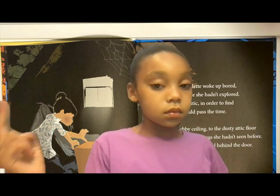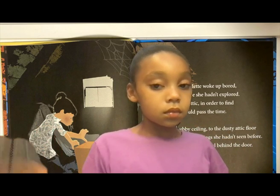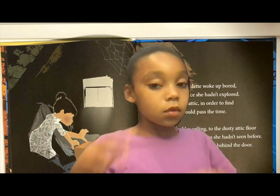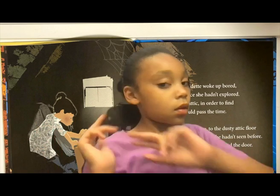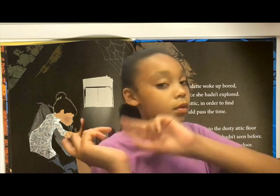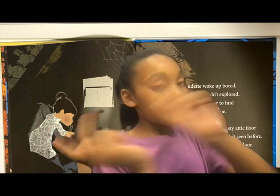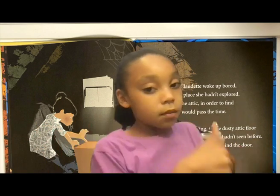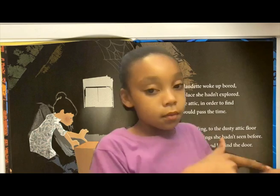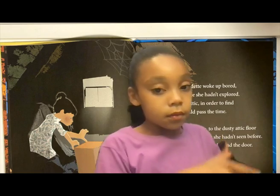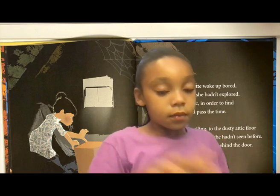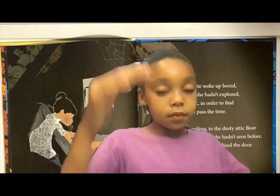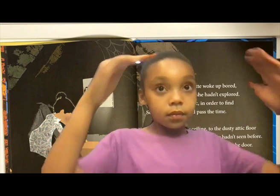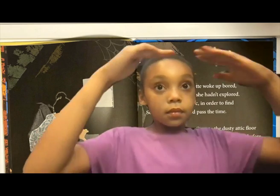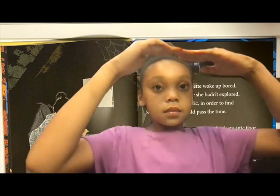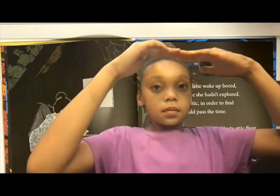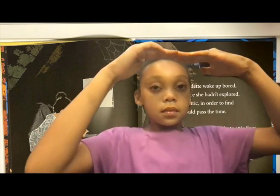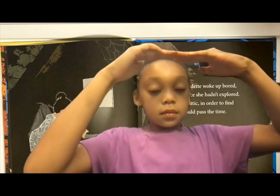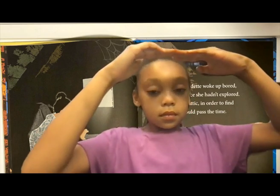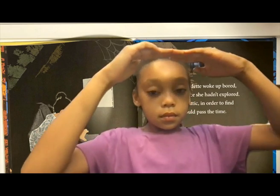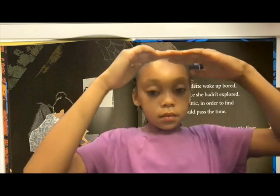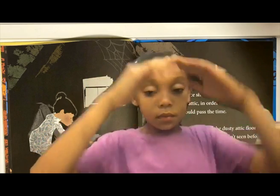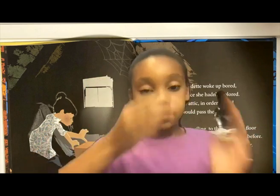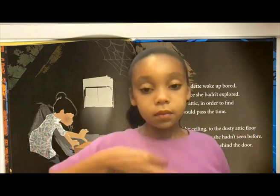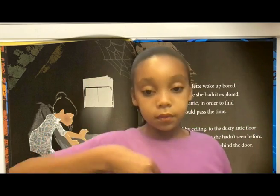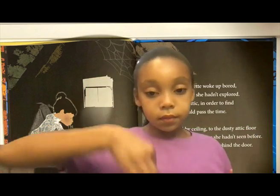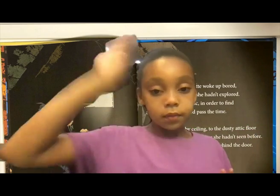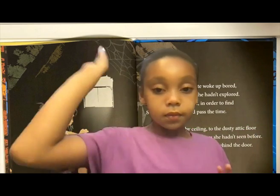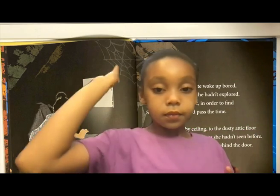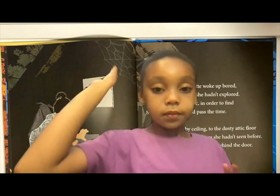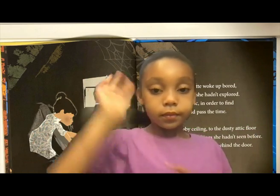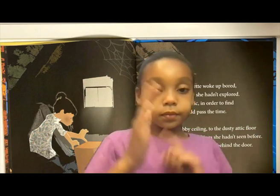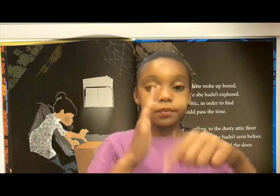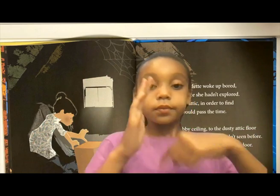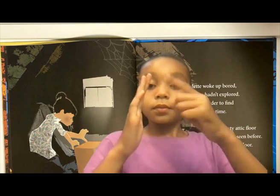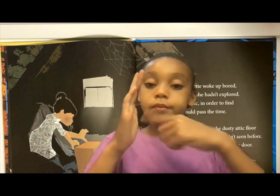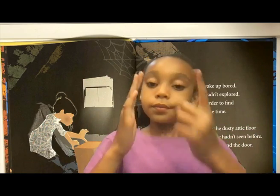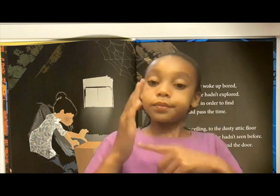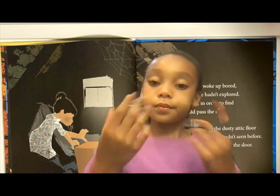She went up to the attic in order to find something that will pass the time.